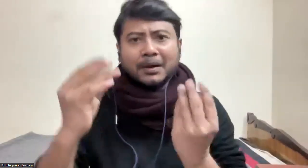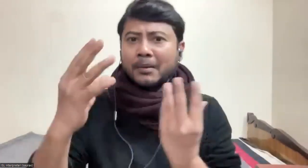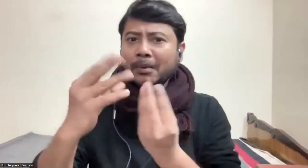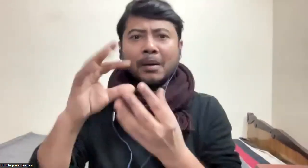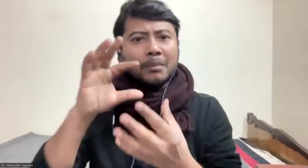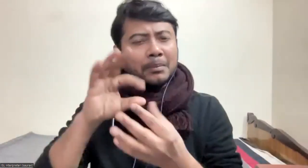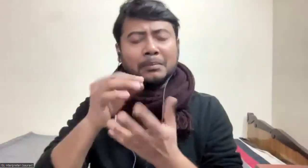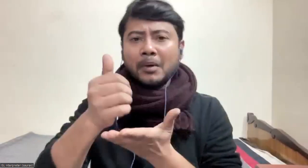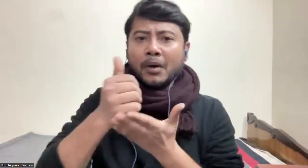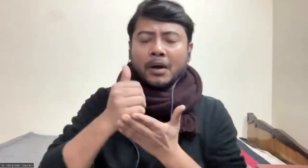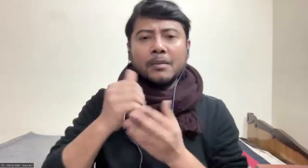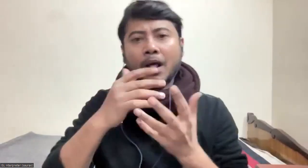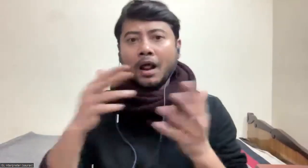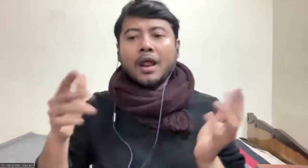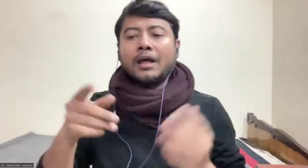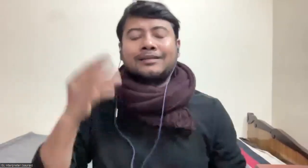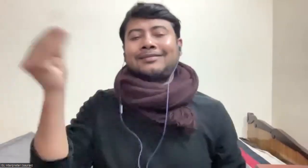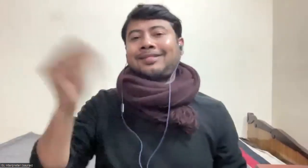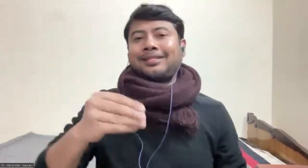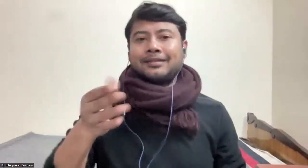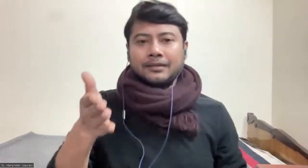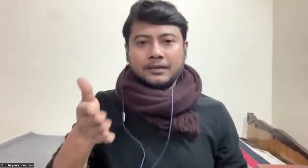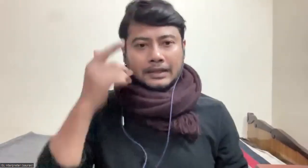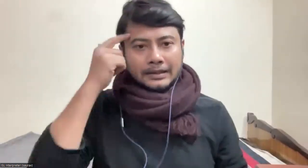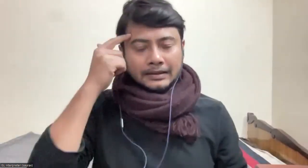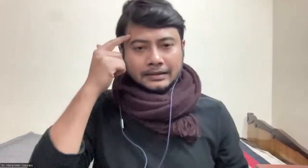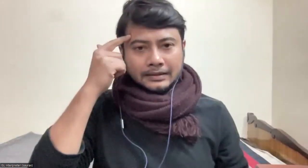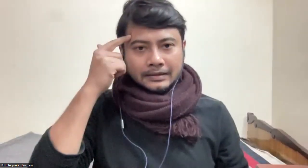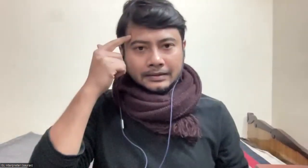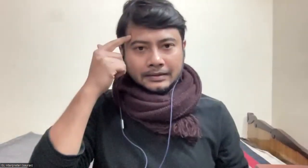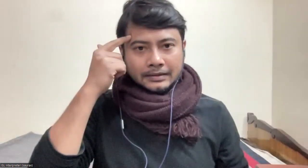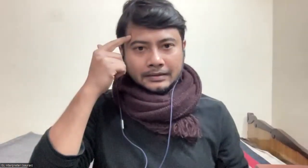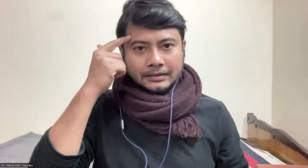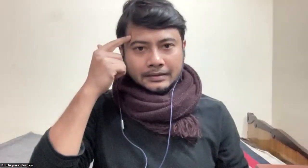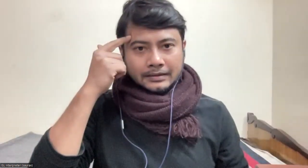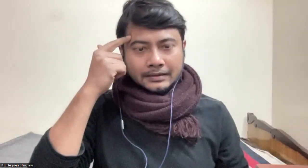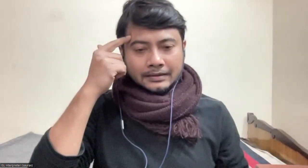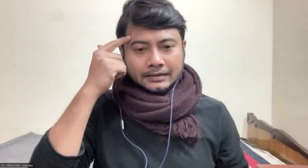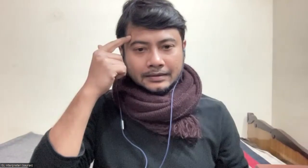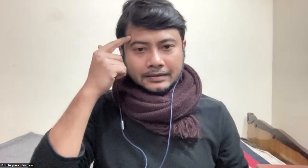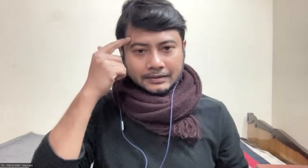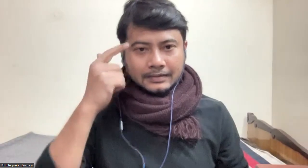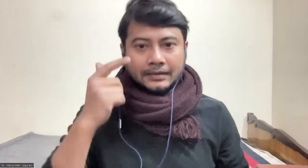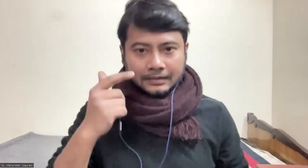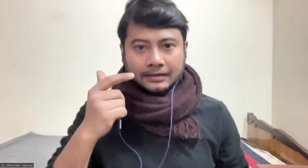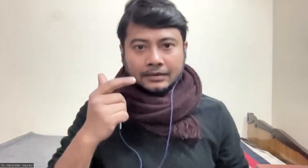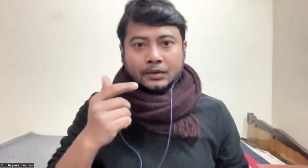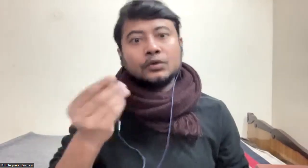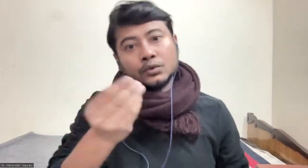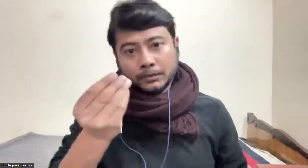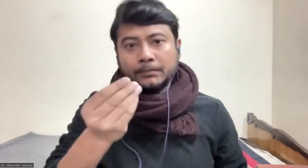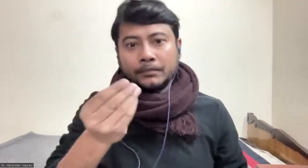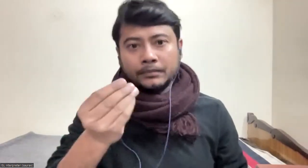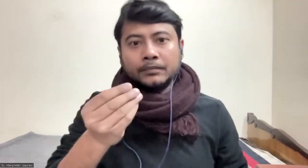when we preach, when we go out and we distribute Bhagavad Gita and we talk to new people, they will say, "Oh, what is so great about